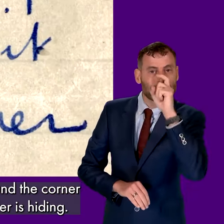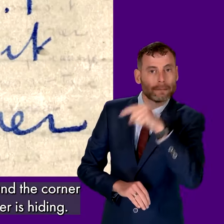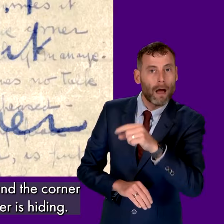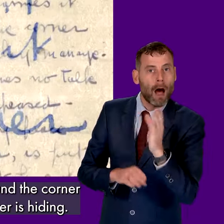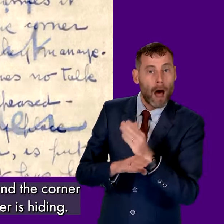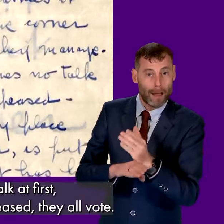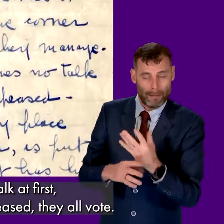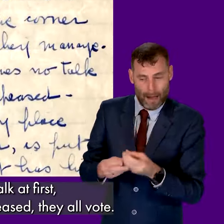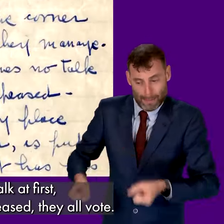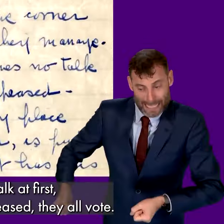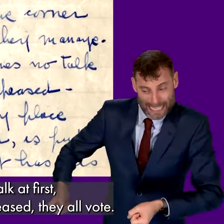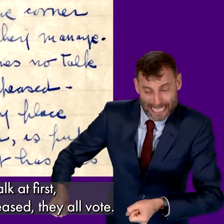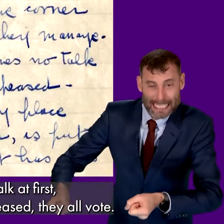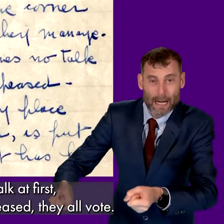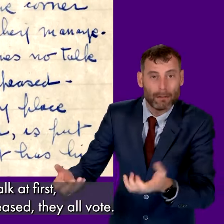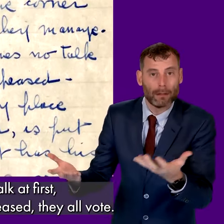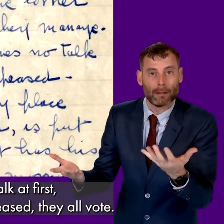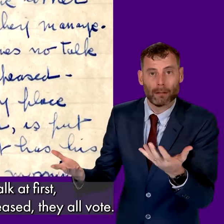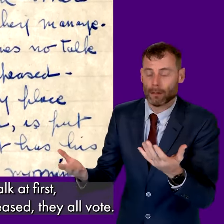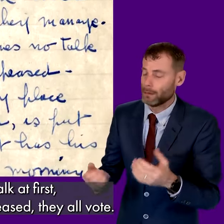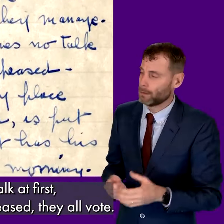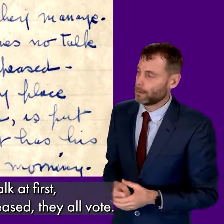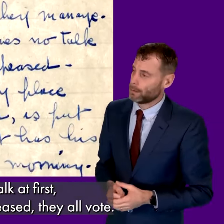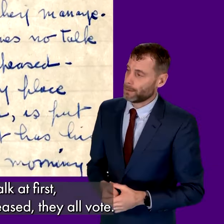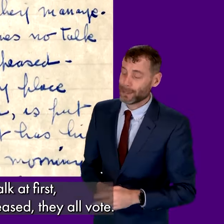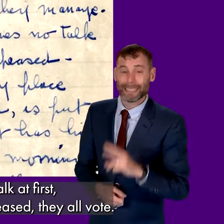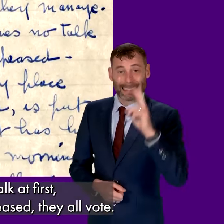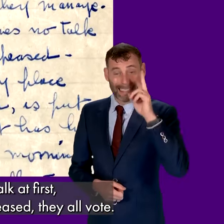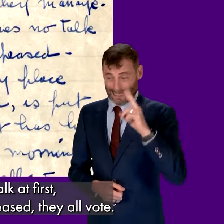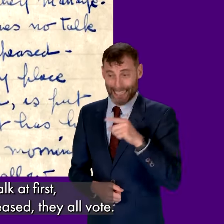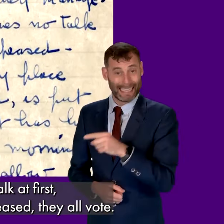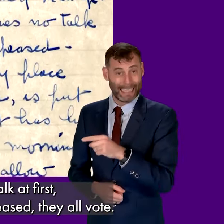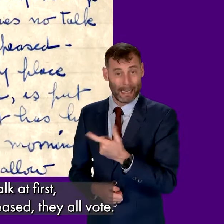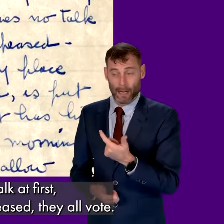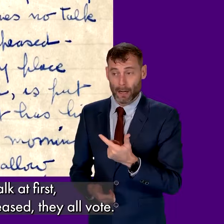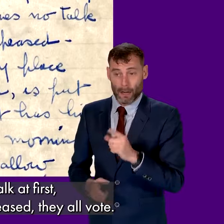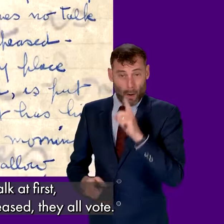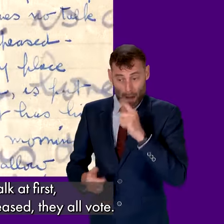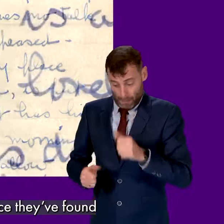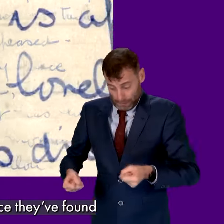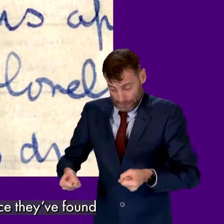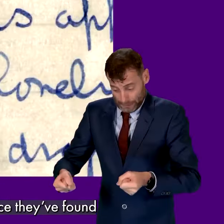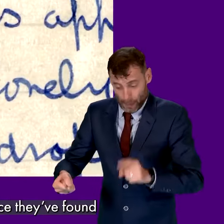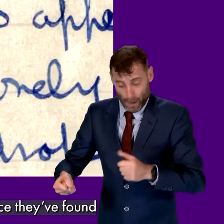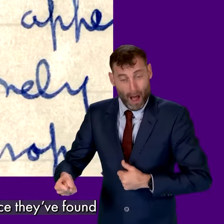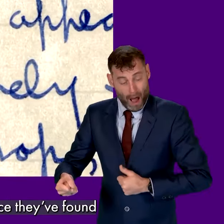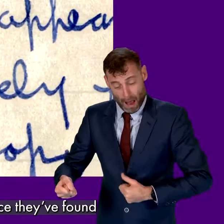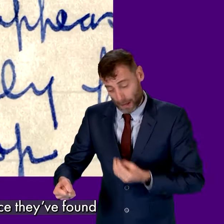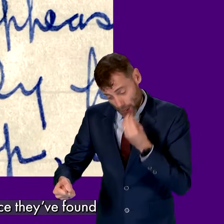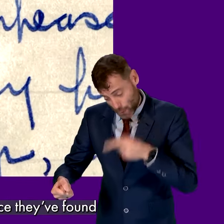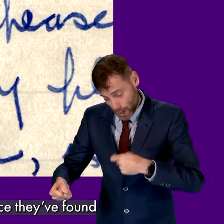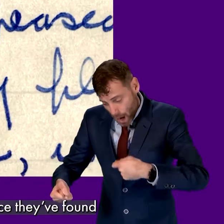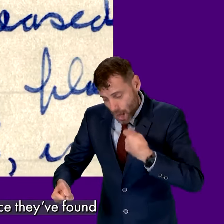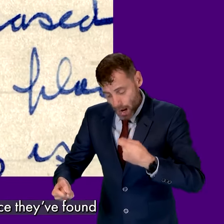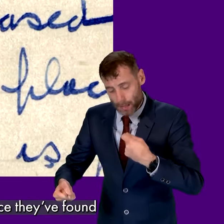is hiding. There's no talk at first, but as hunger is appeased, they all vote that's a lovely